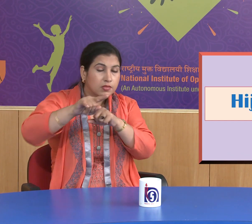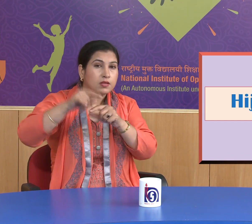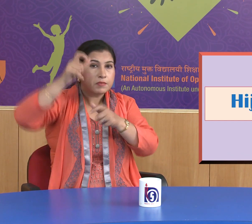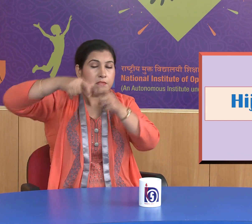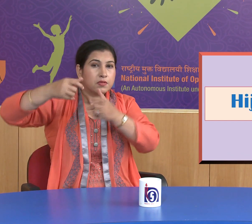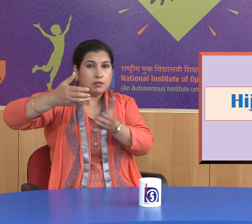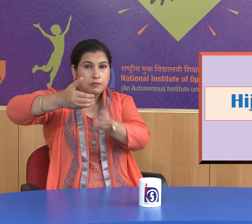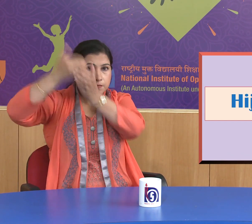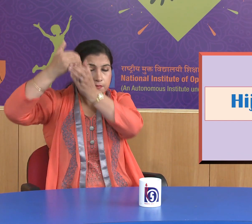people.